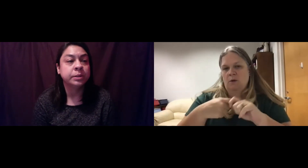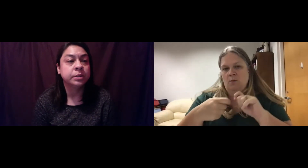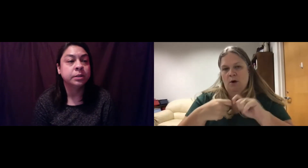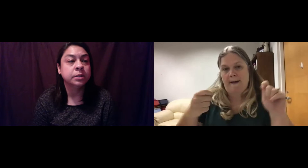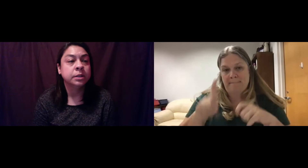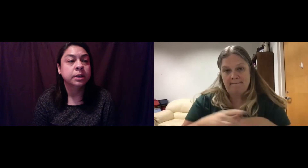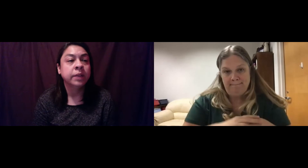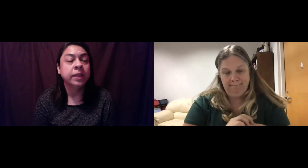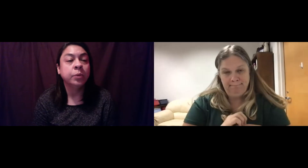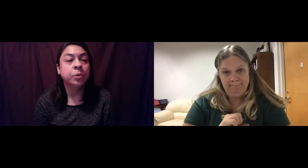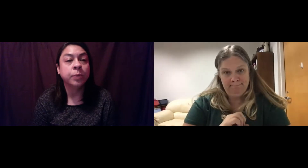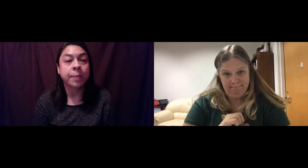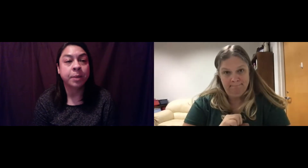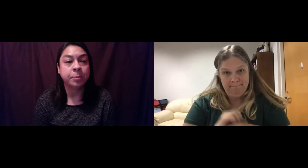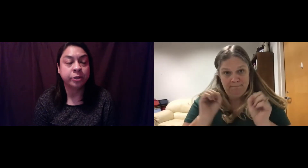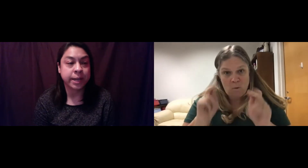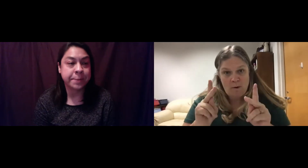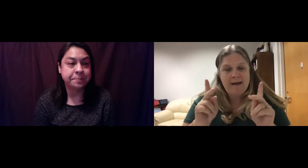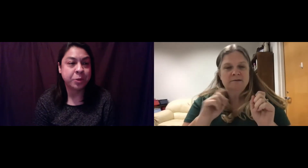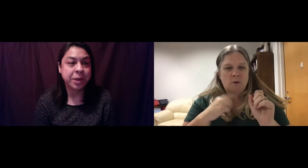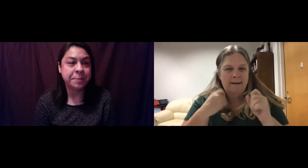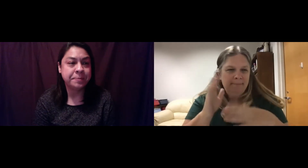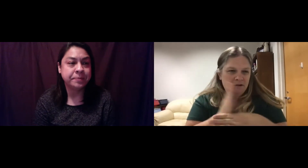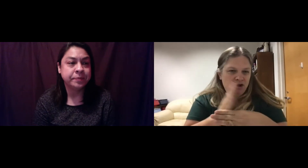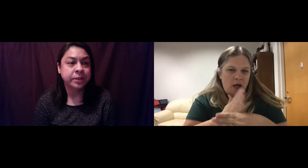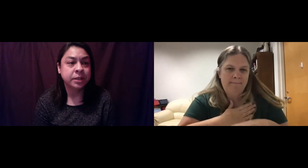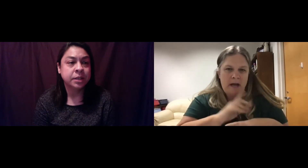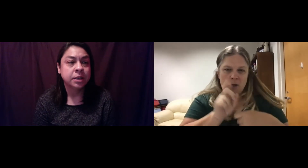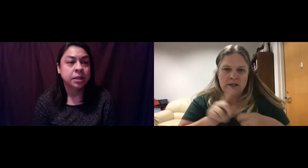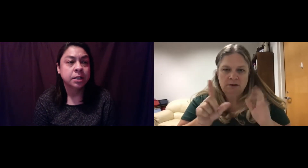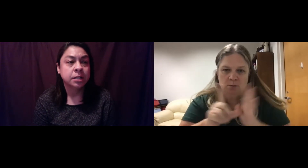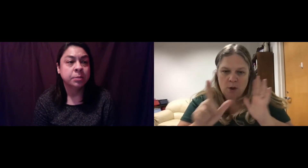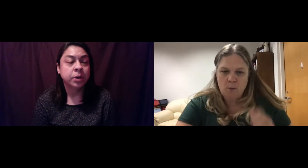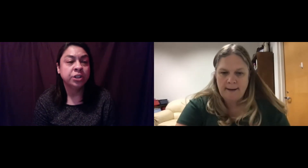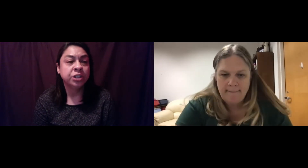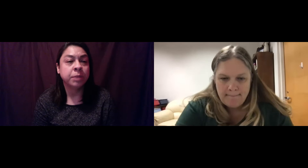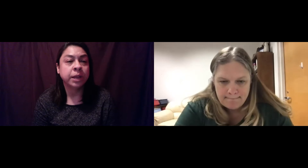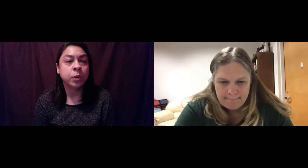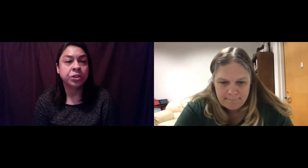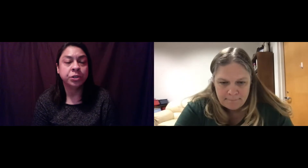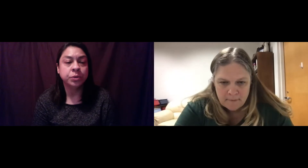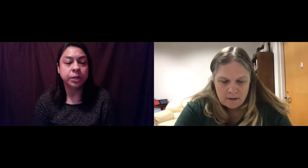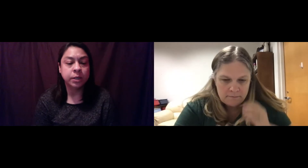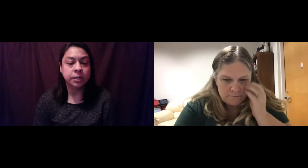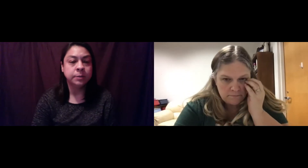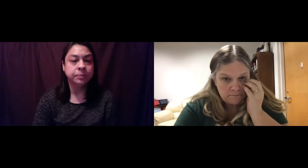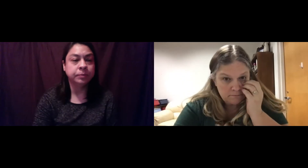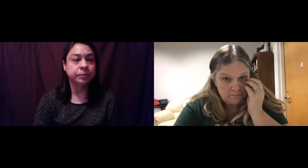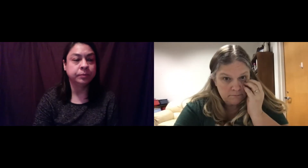groups. And then we will wrap up for today, okay? Let me go ahead and share my questions really